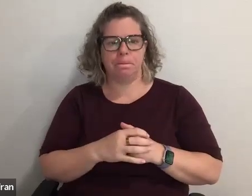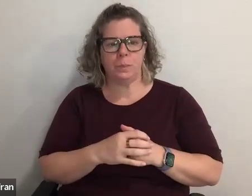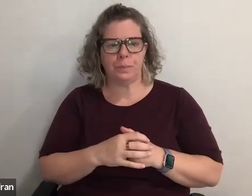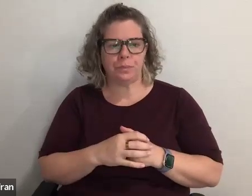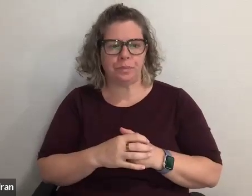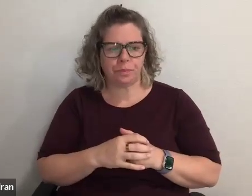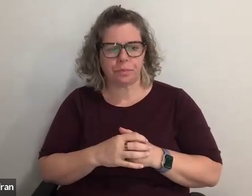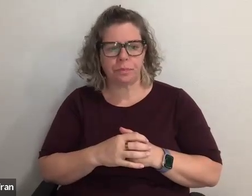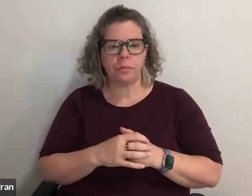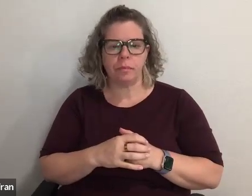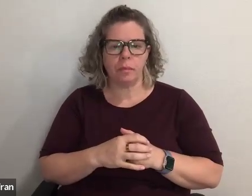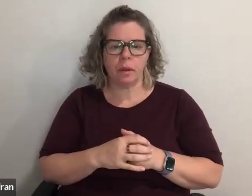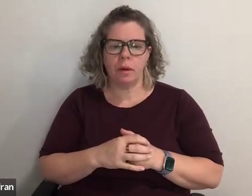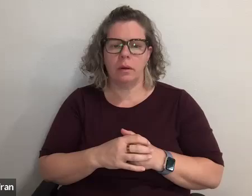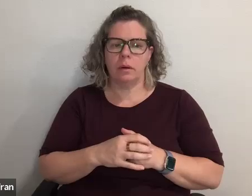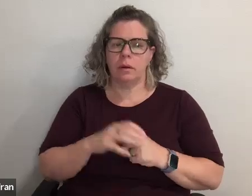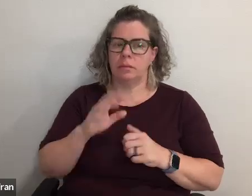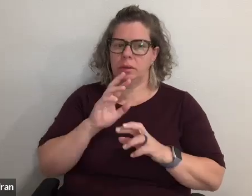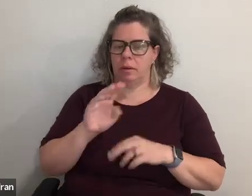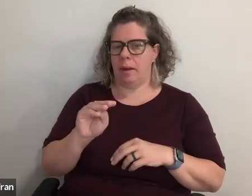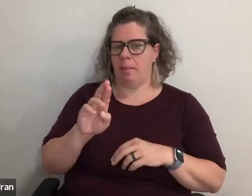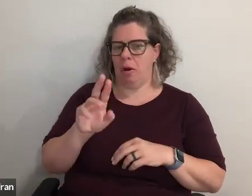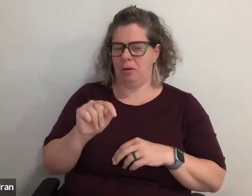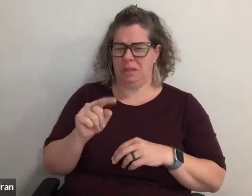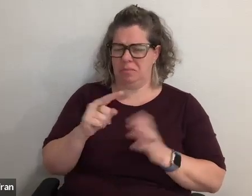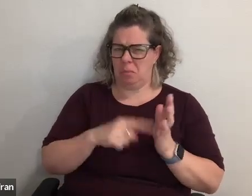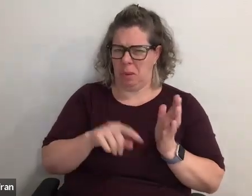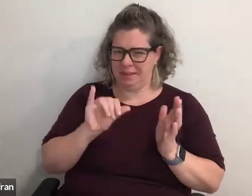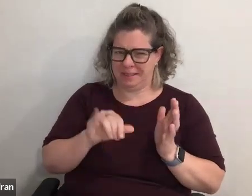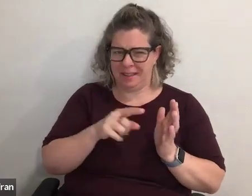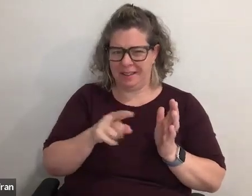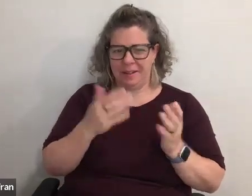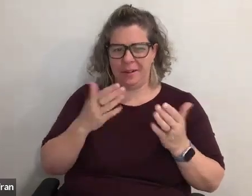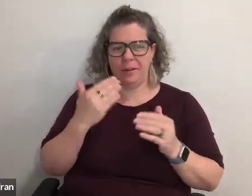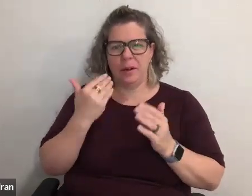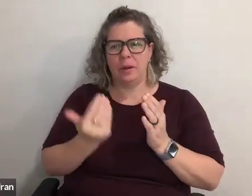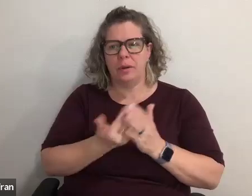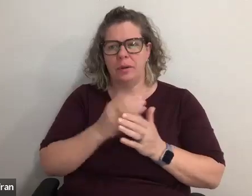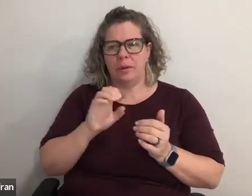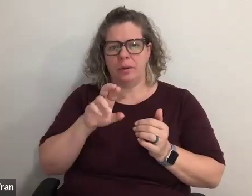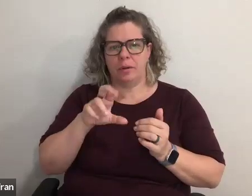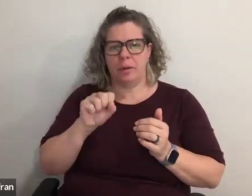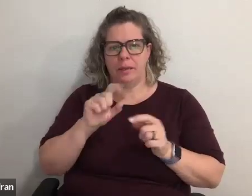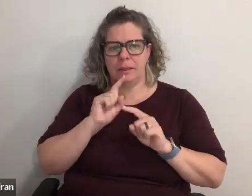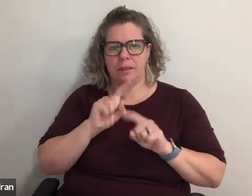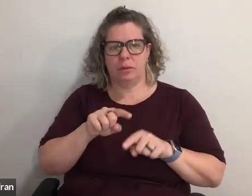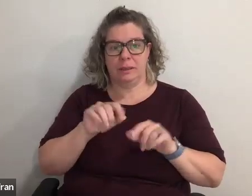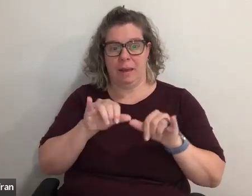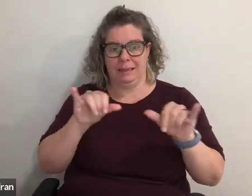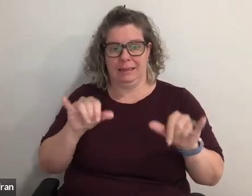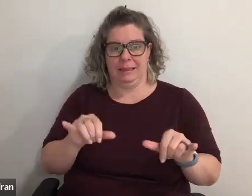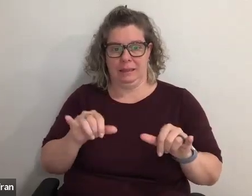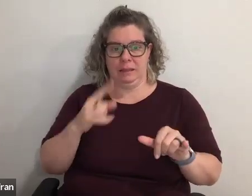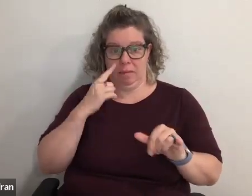Awesome. So kind of first and foremost, what is mobile response? So as everyone's mentioned, we're a new crisis response system